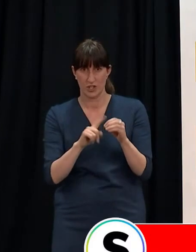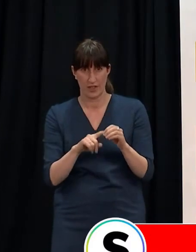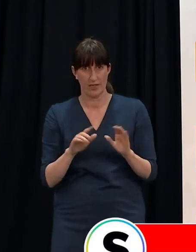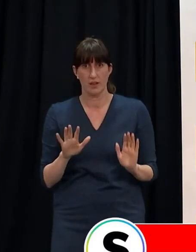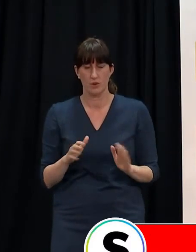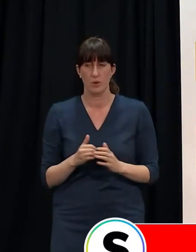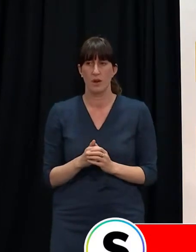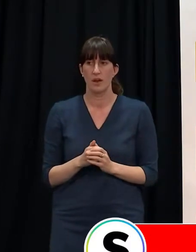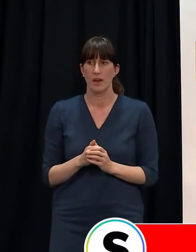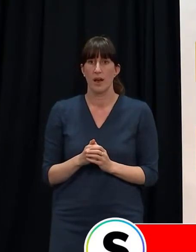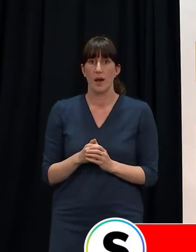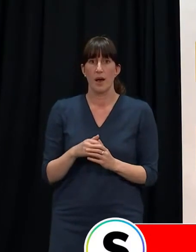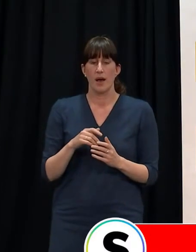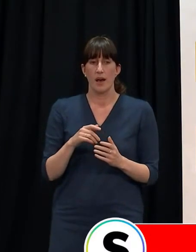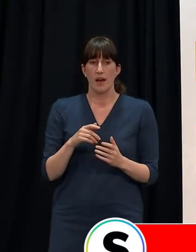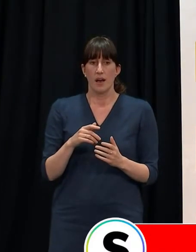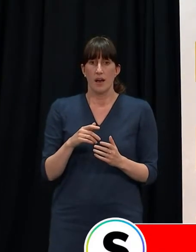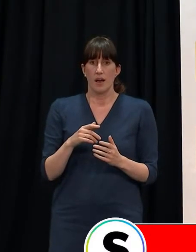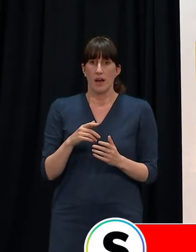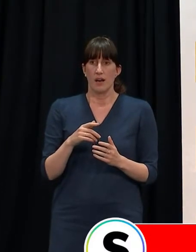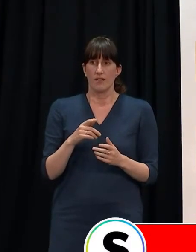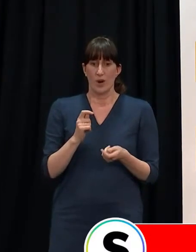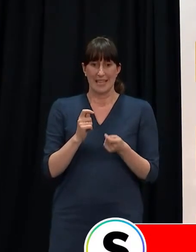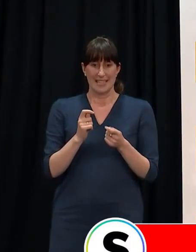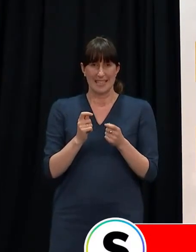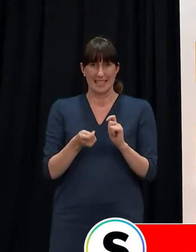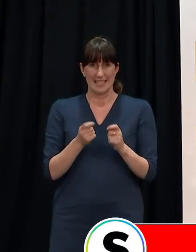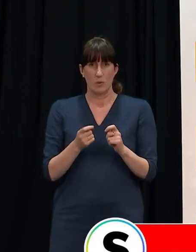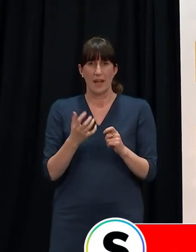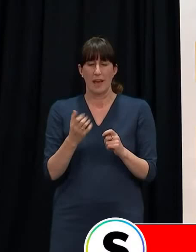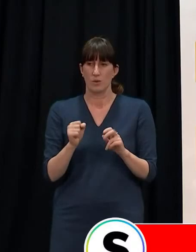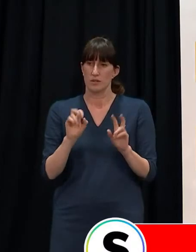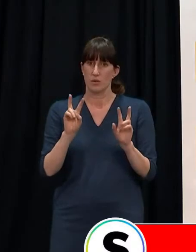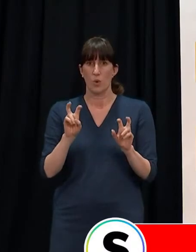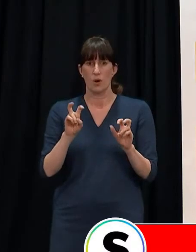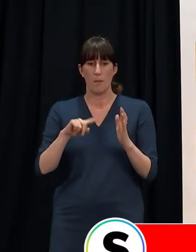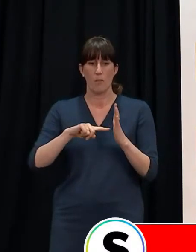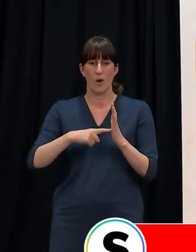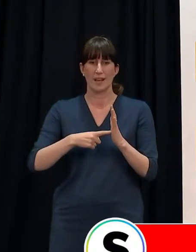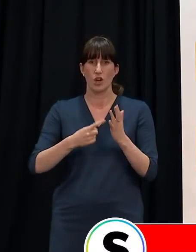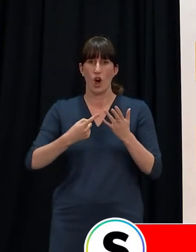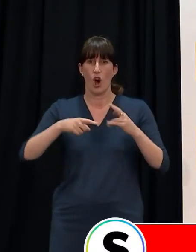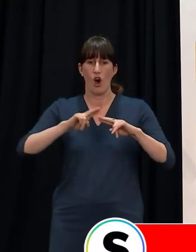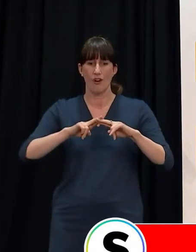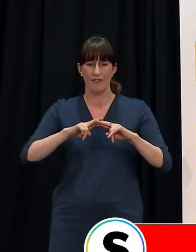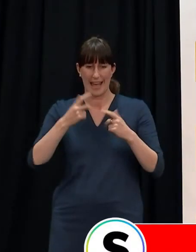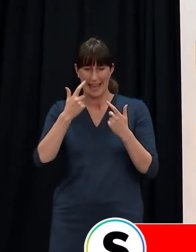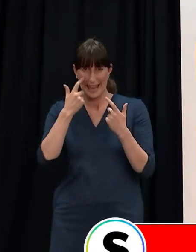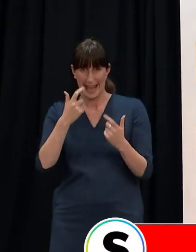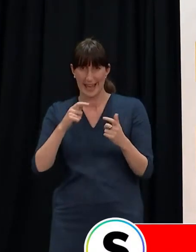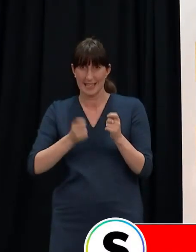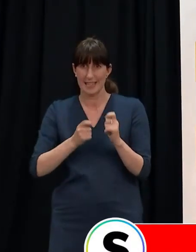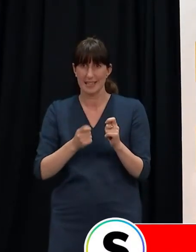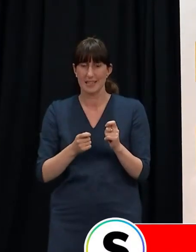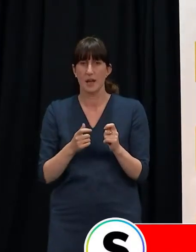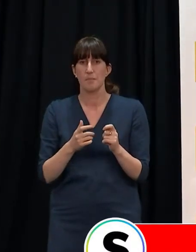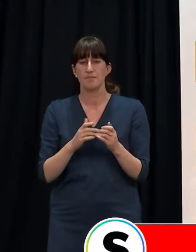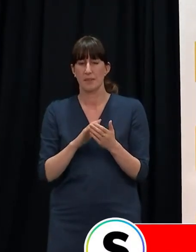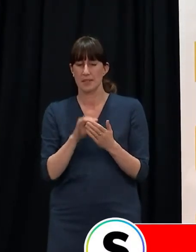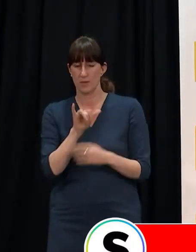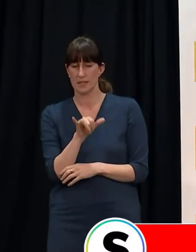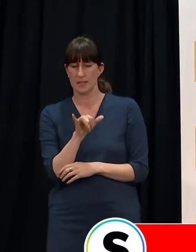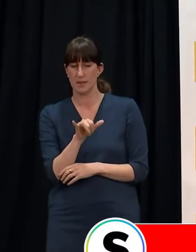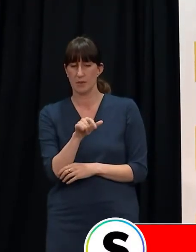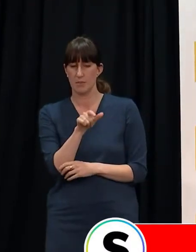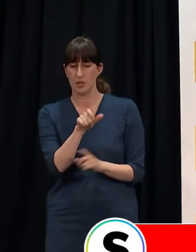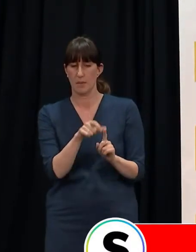testing that is done on people, and we do have what's called point of care testing available, where there might be a suspicion that someone could have COVID-19. That's